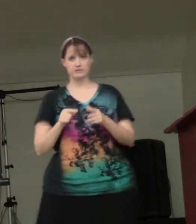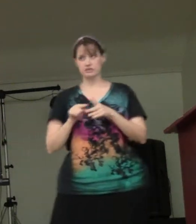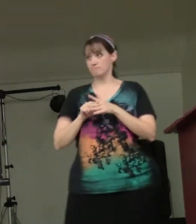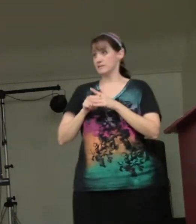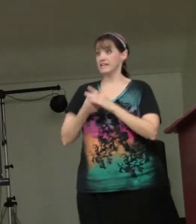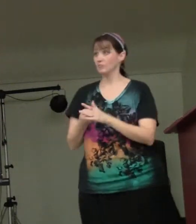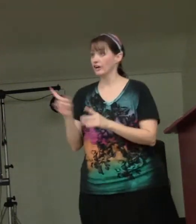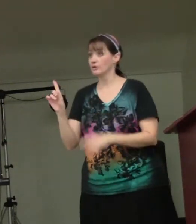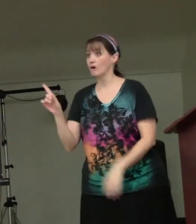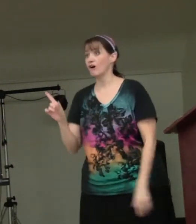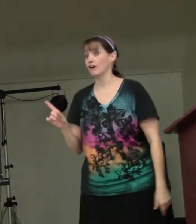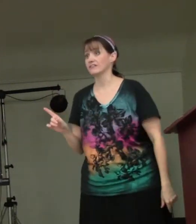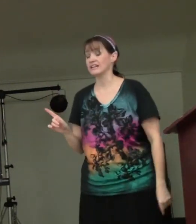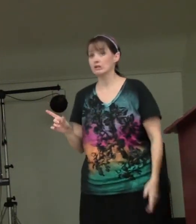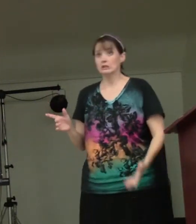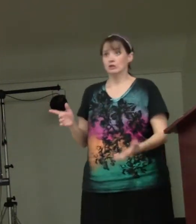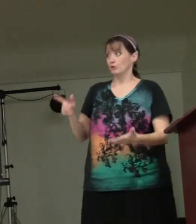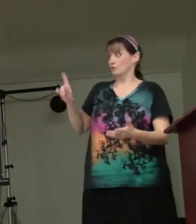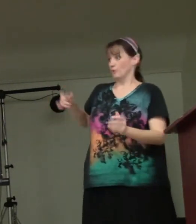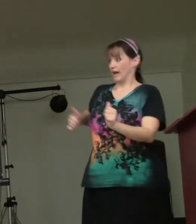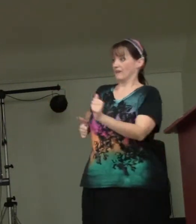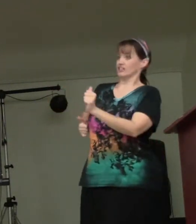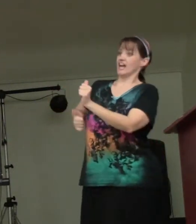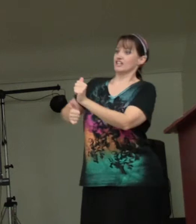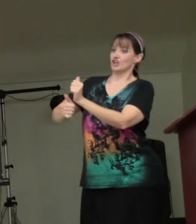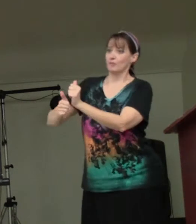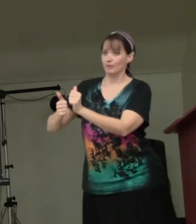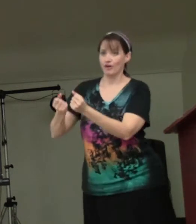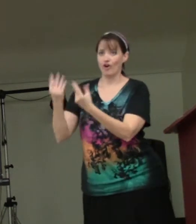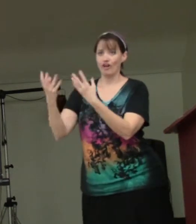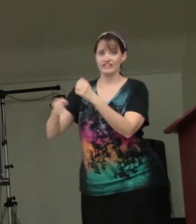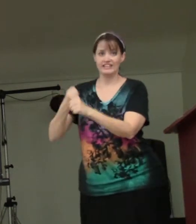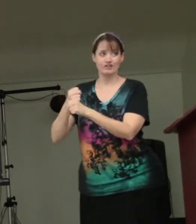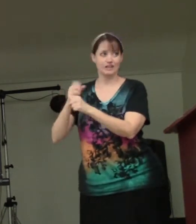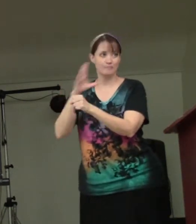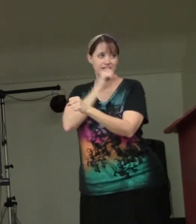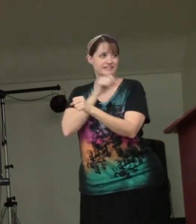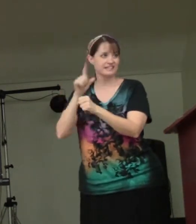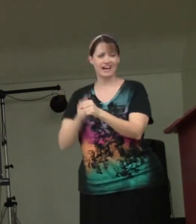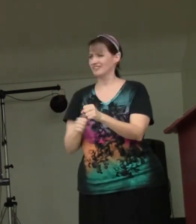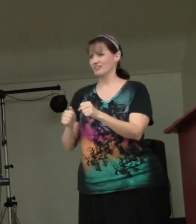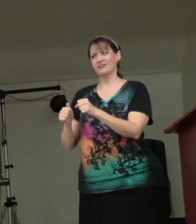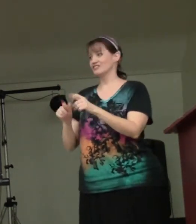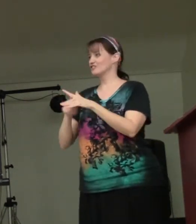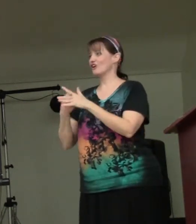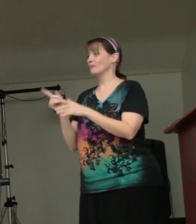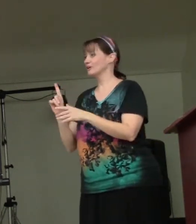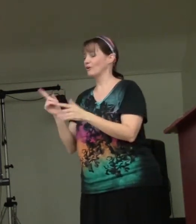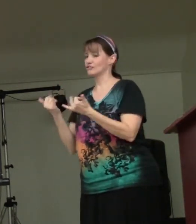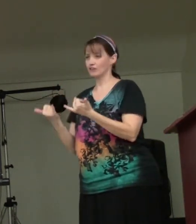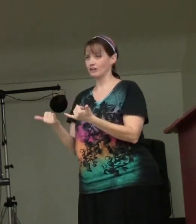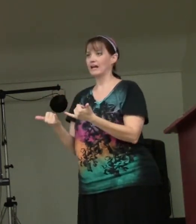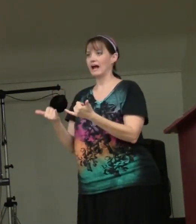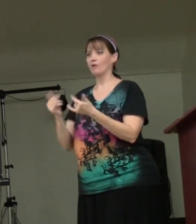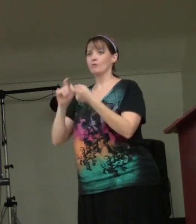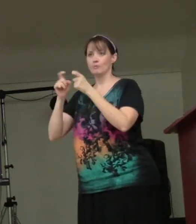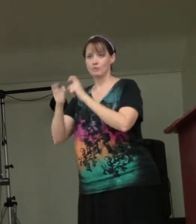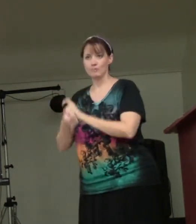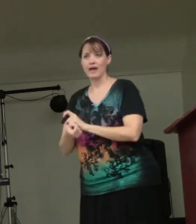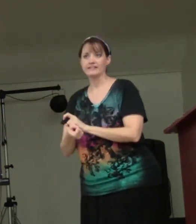just begin where you are. See, pick up on all the years I missed the time. Just start where you are. Start now with